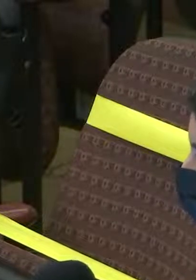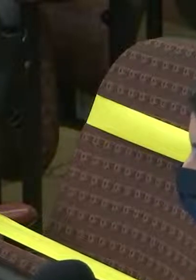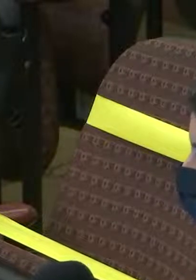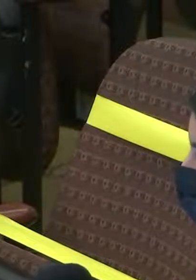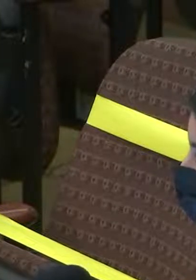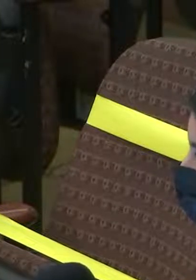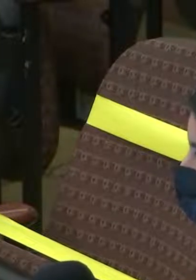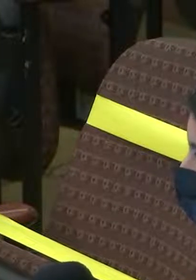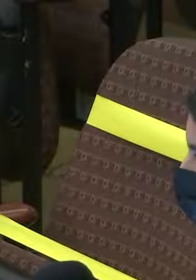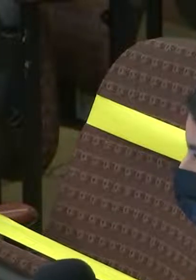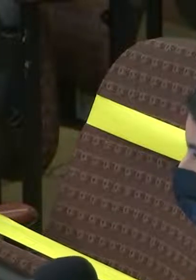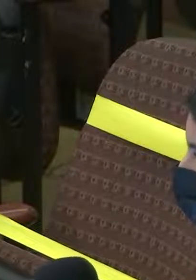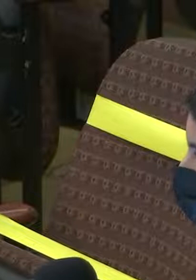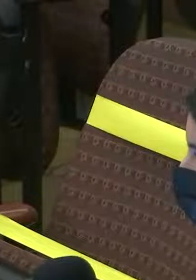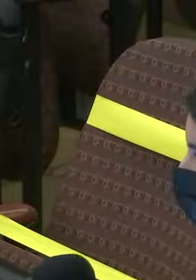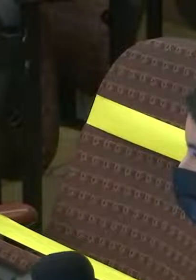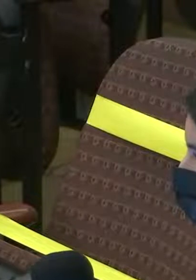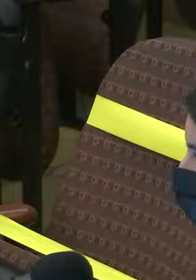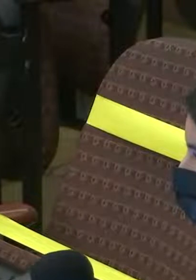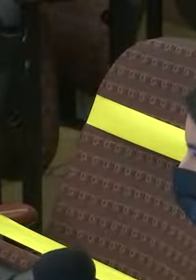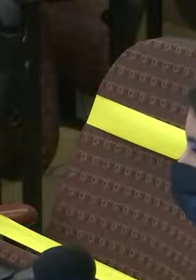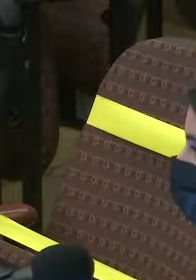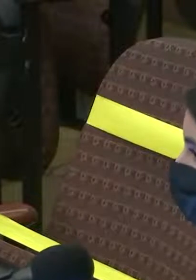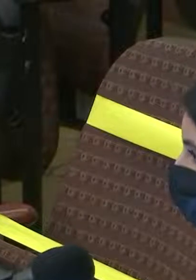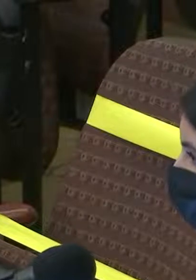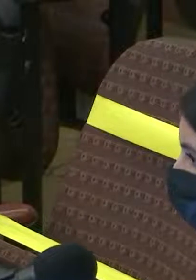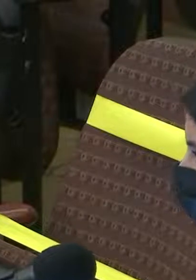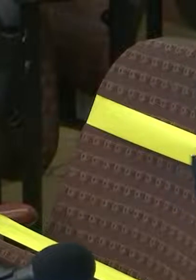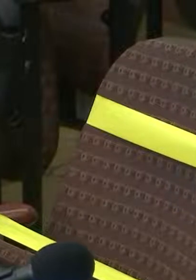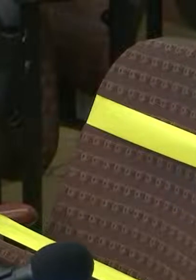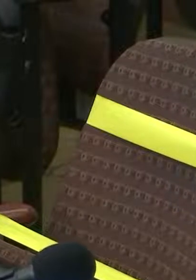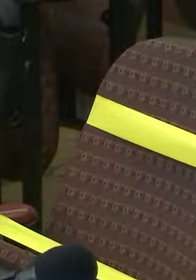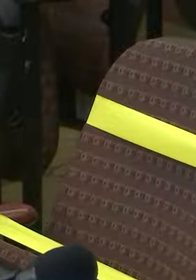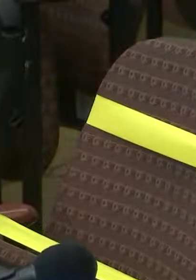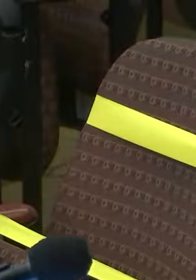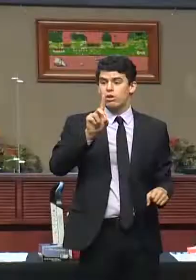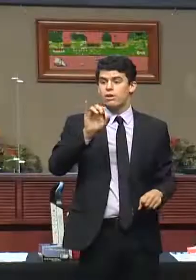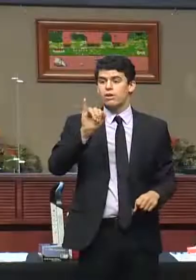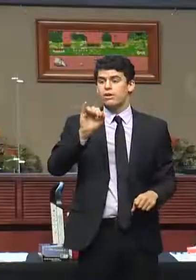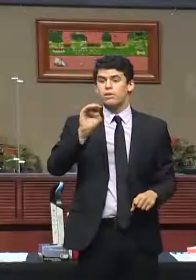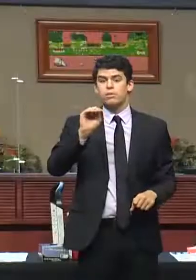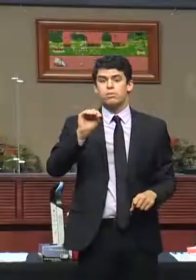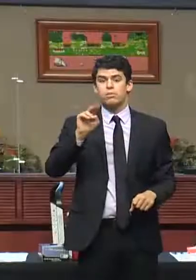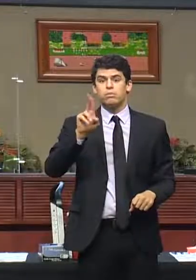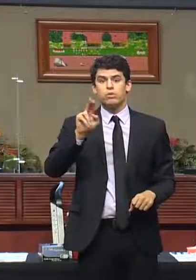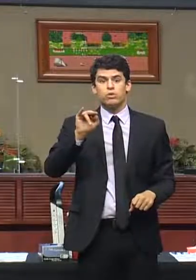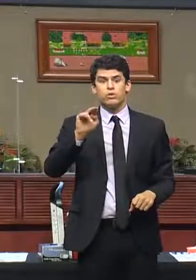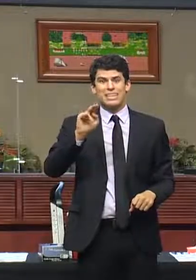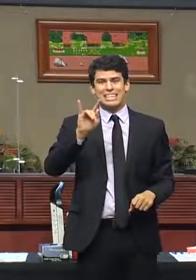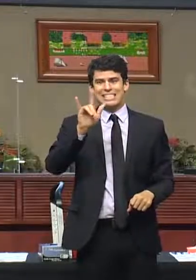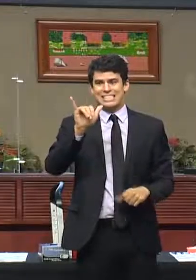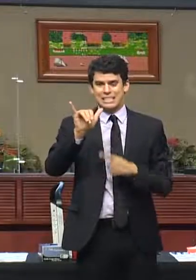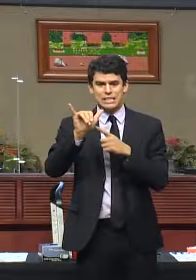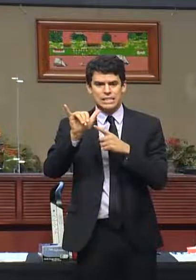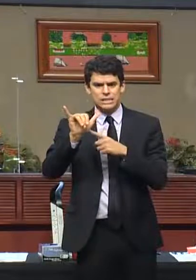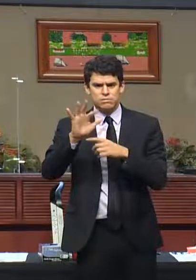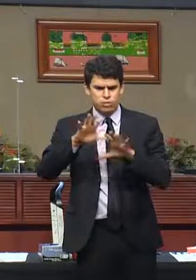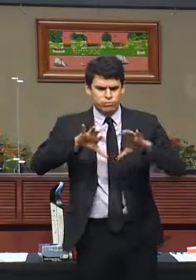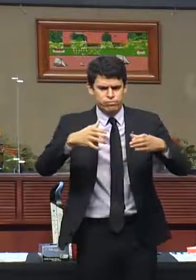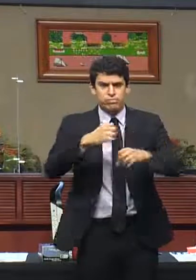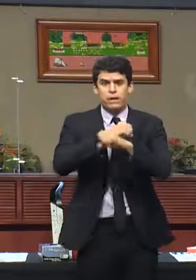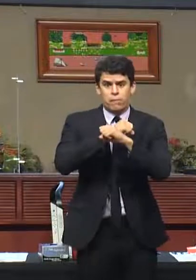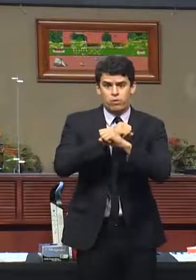and if there is a threshold to reach that? So herd immunity is